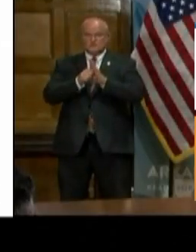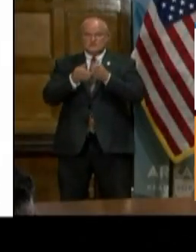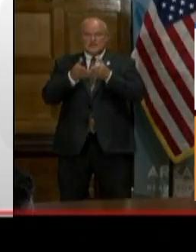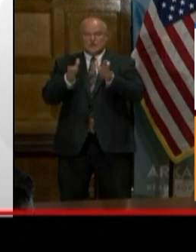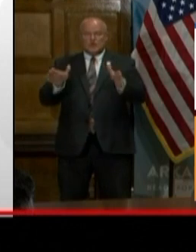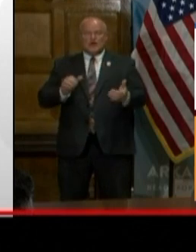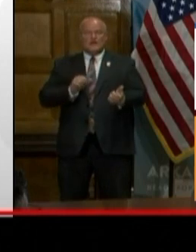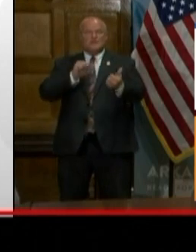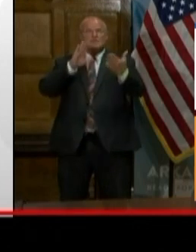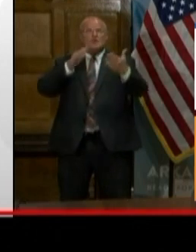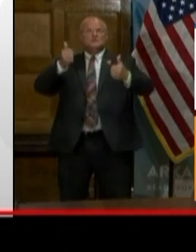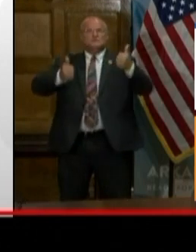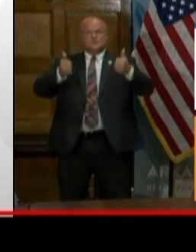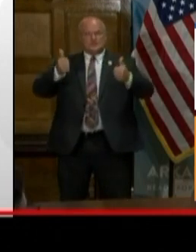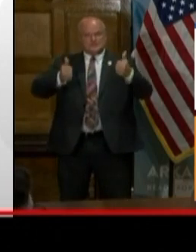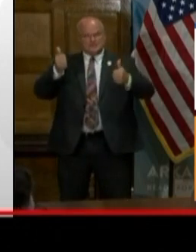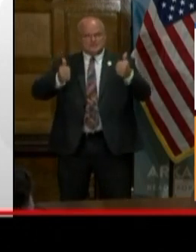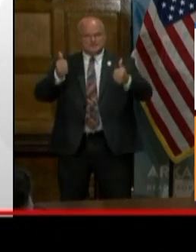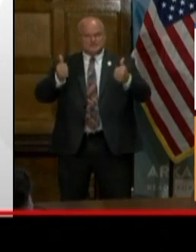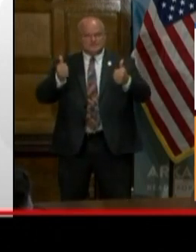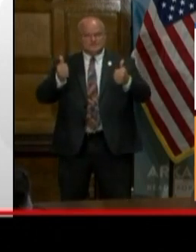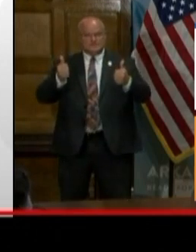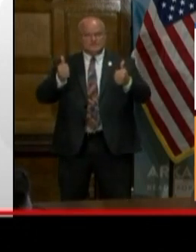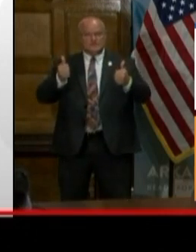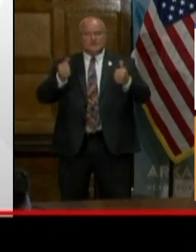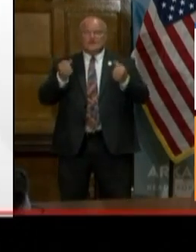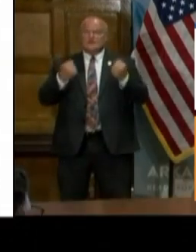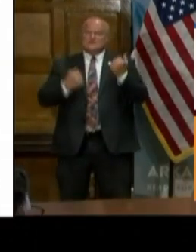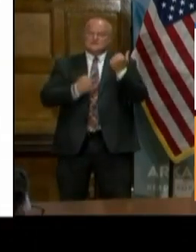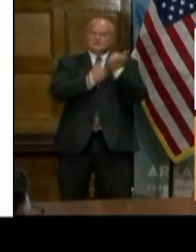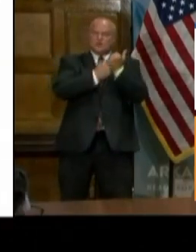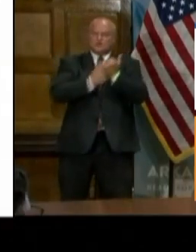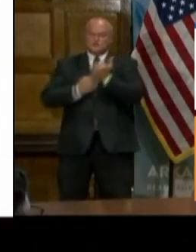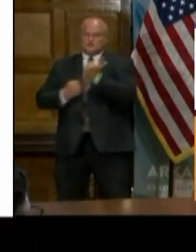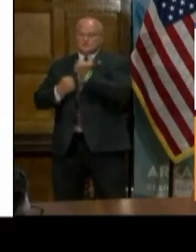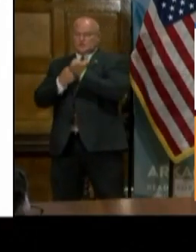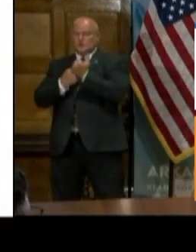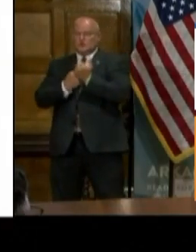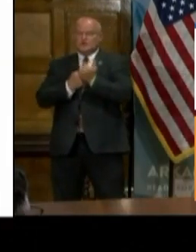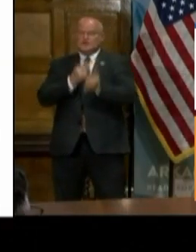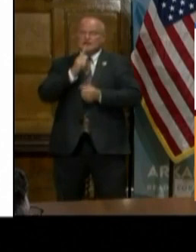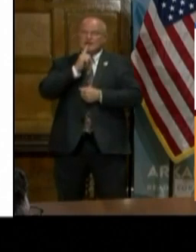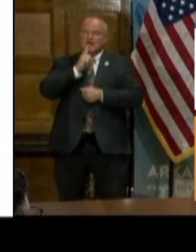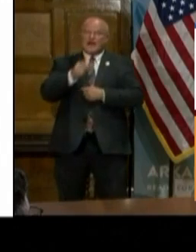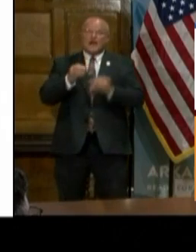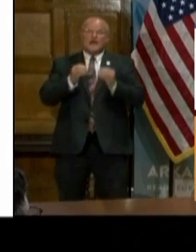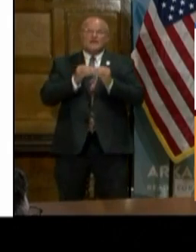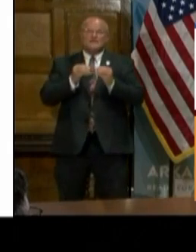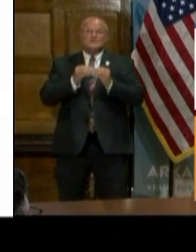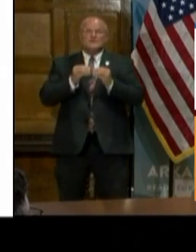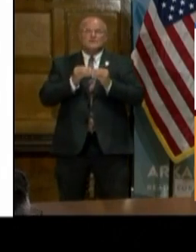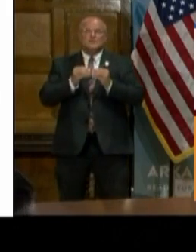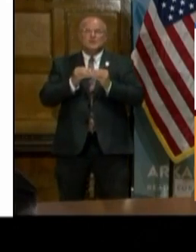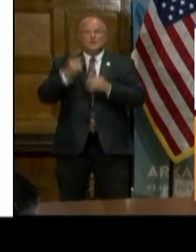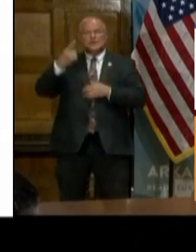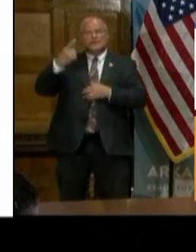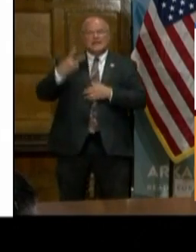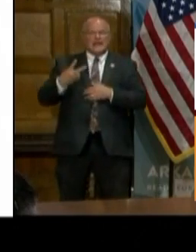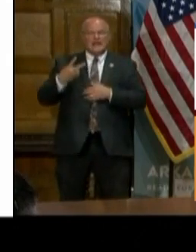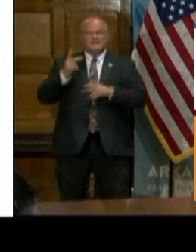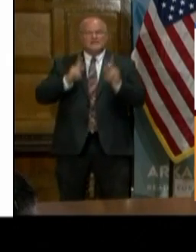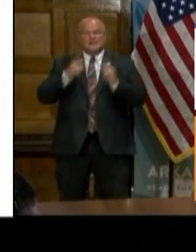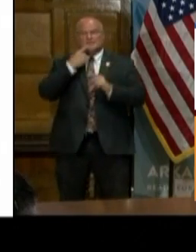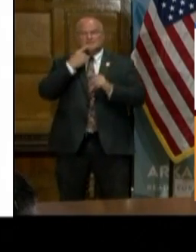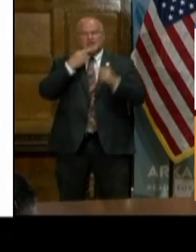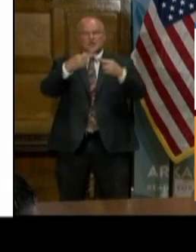more appropriate? You know, quite a bit of support for both, but actually more than half of the